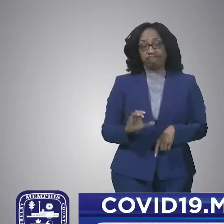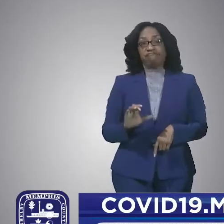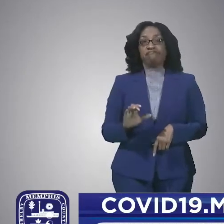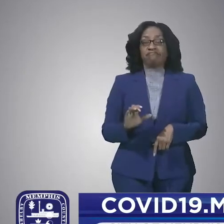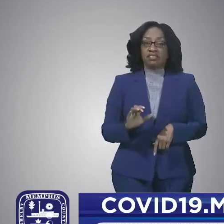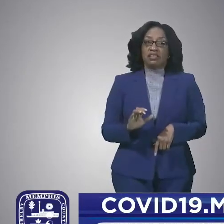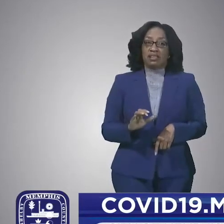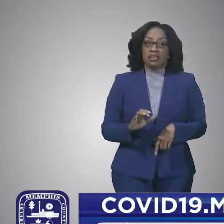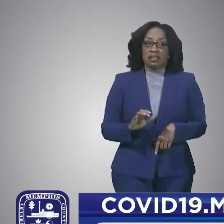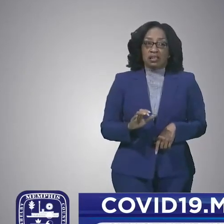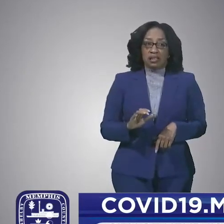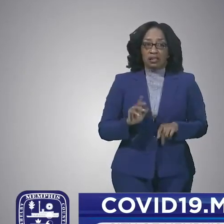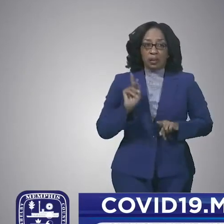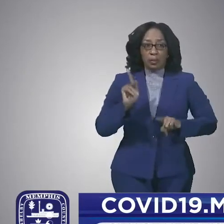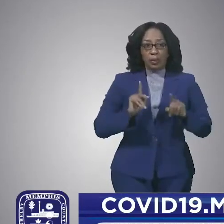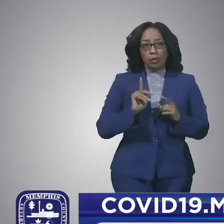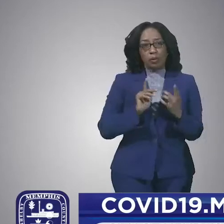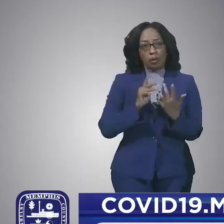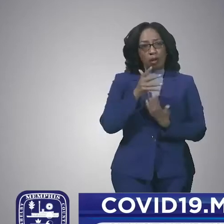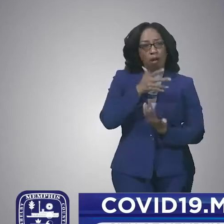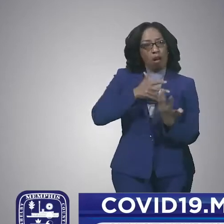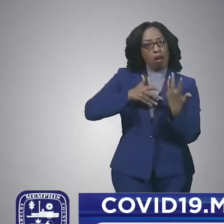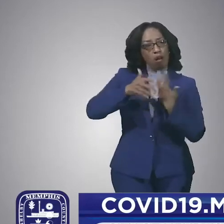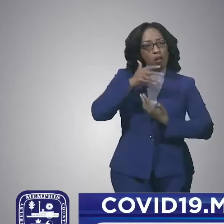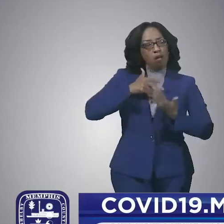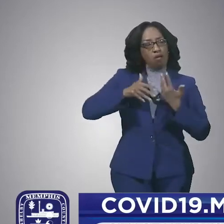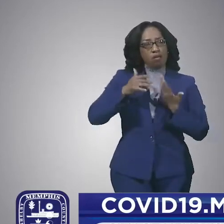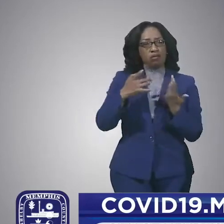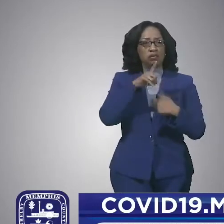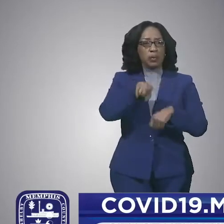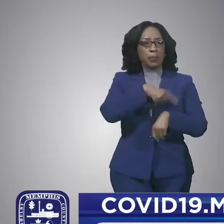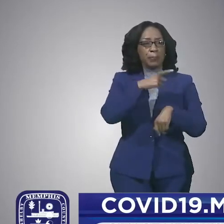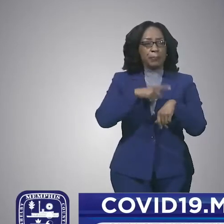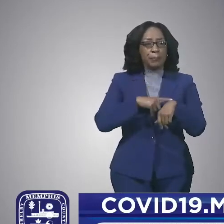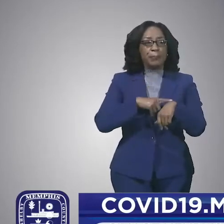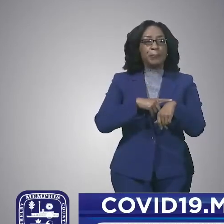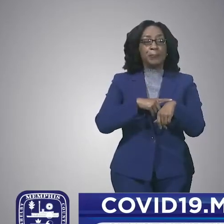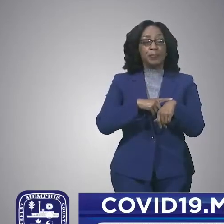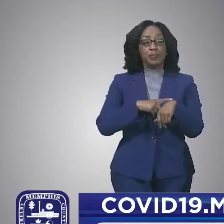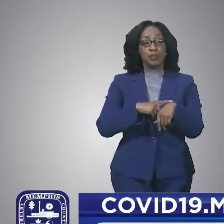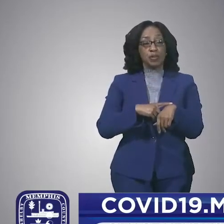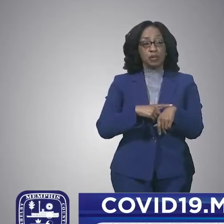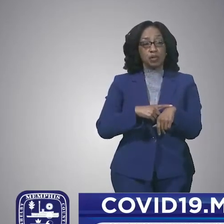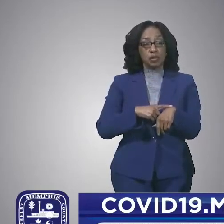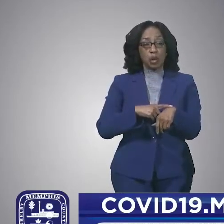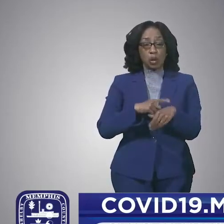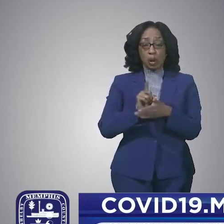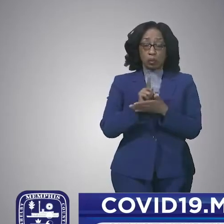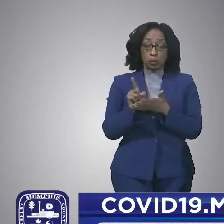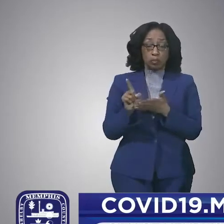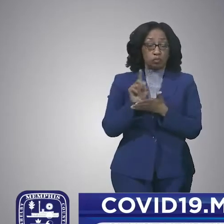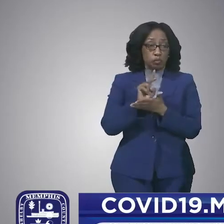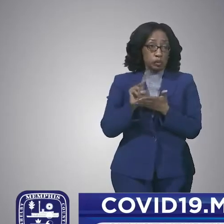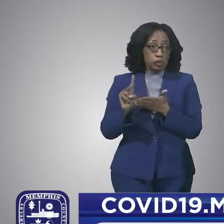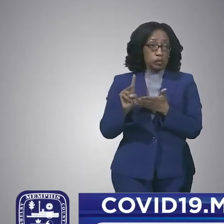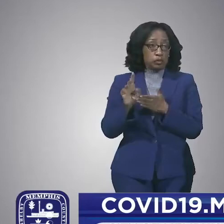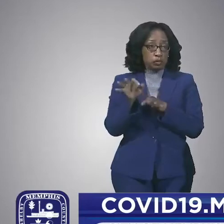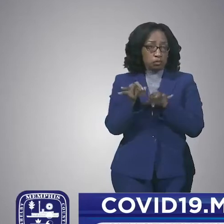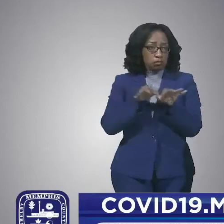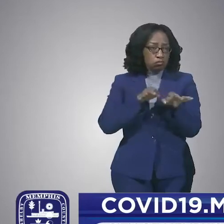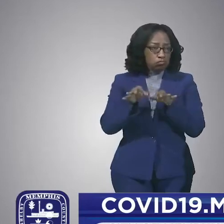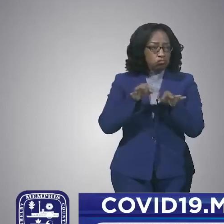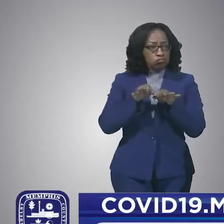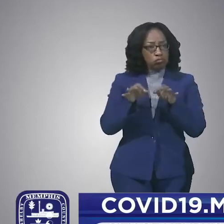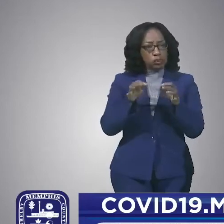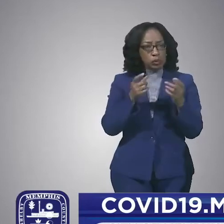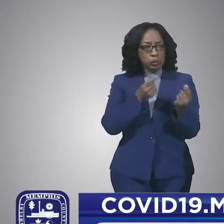people are coming into close contact for longer periods of time. Now, I'm going to share with you over the next week or two some strategies that